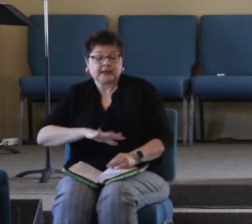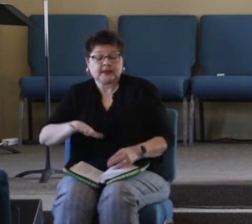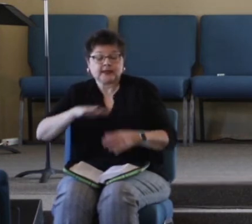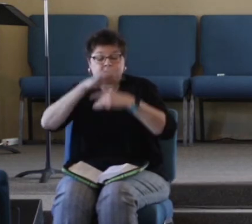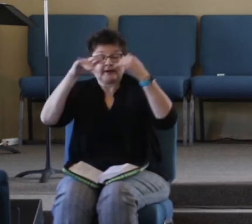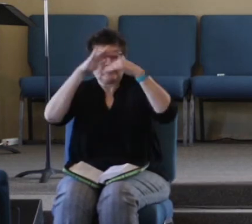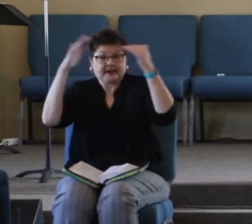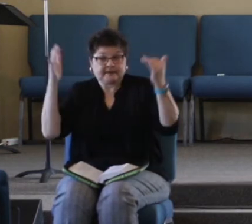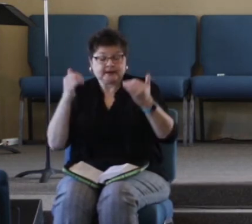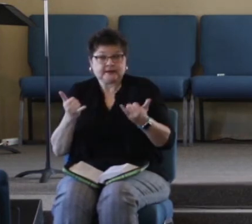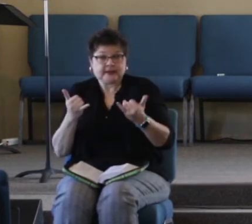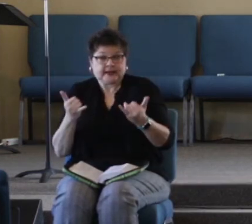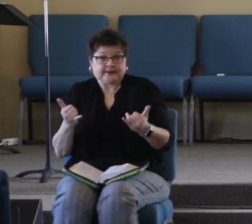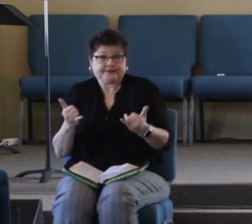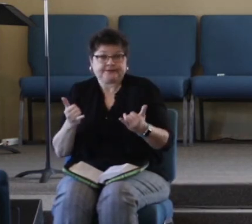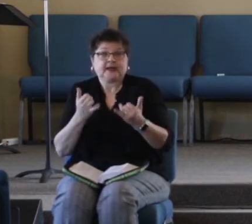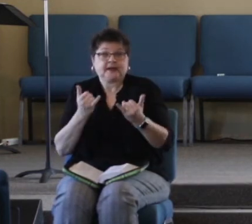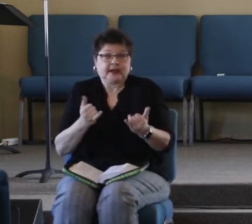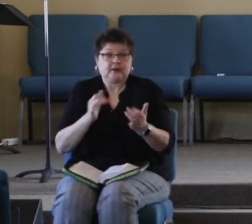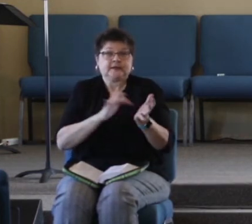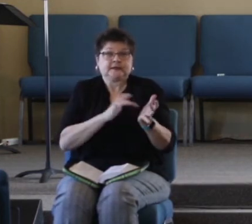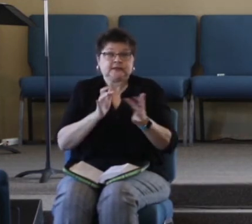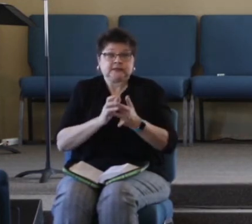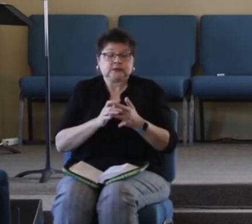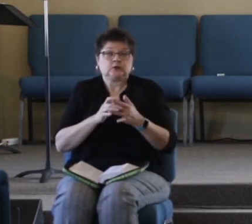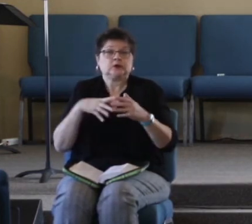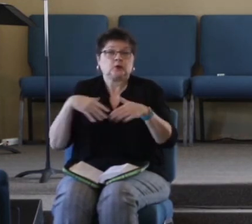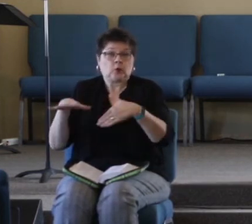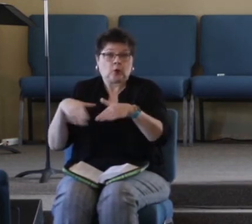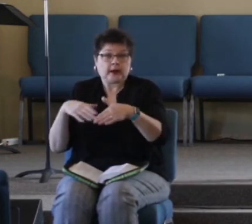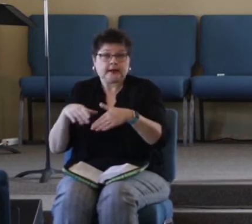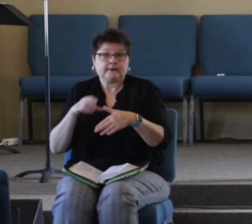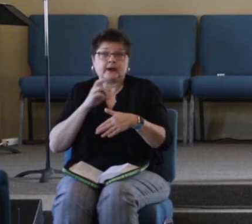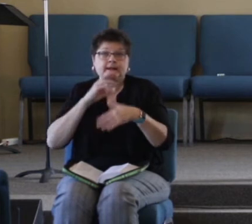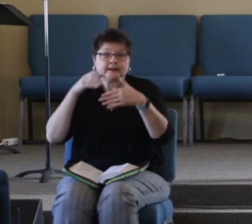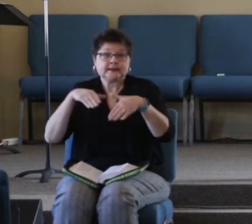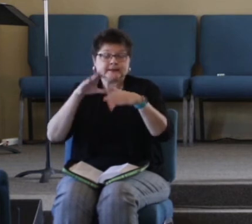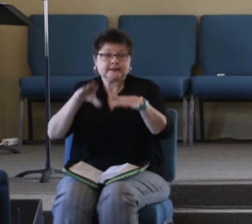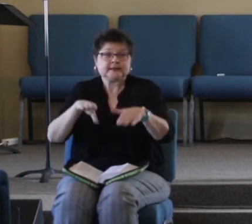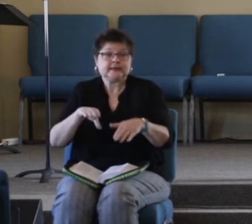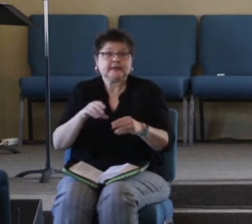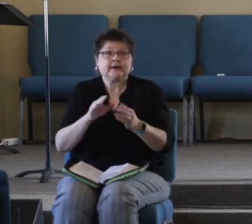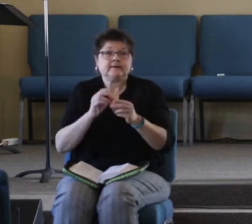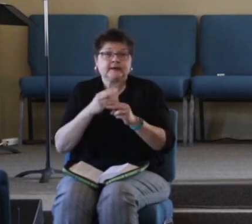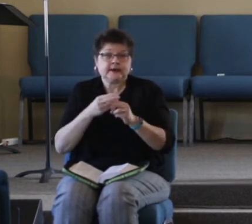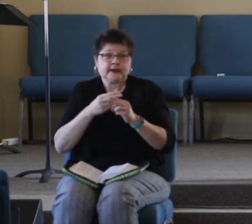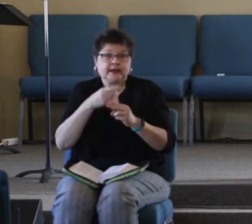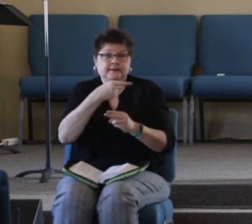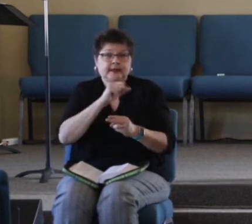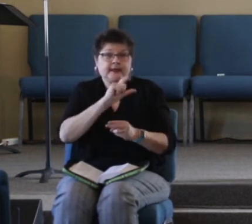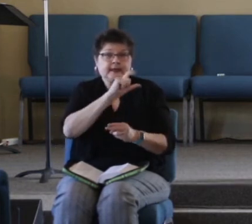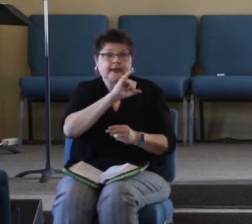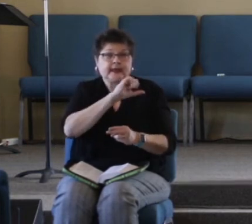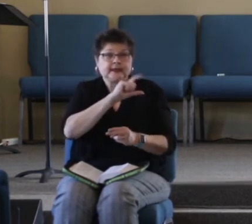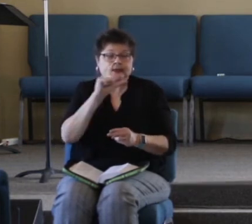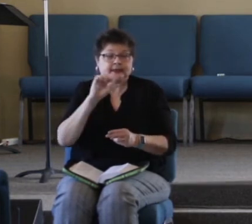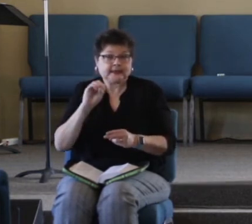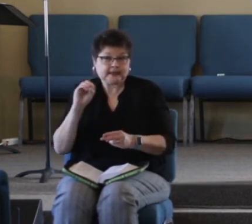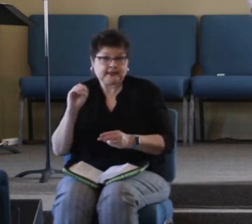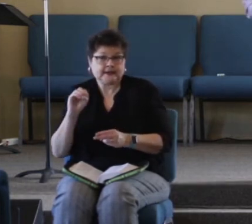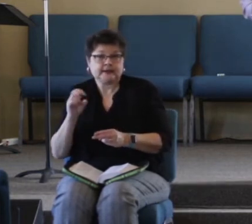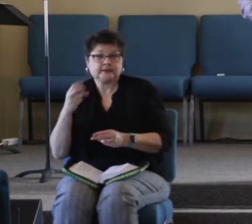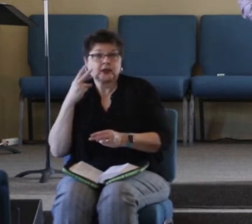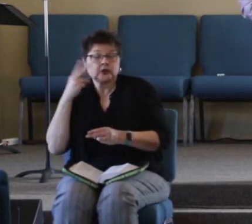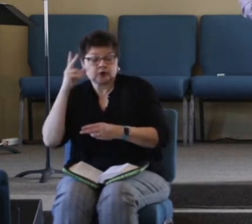Now as Jesus was walking by the Sea of Galilee, he saw two brothers, Simon, who was called Peter, and Andrew,